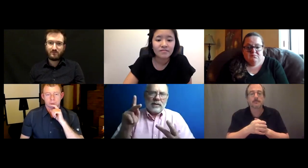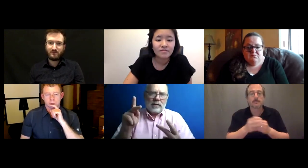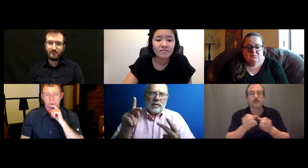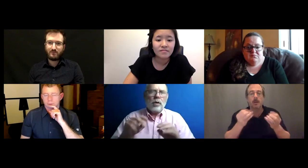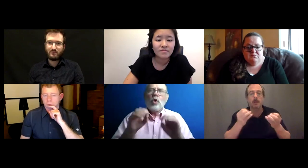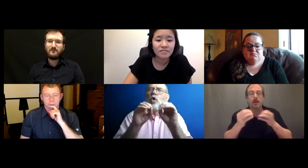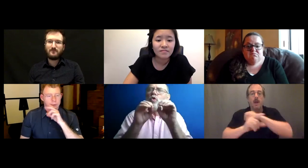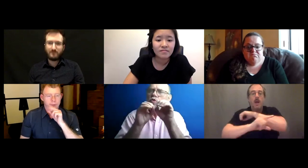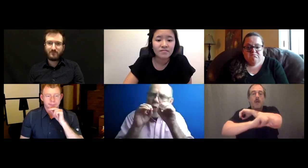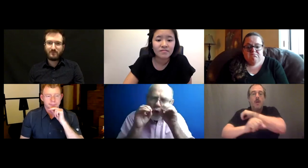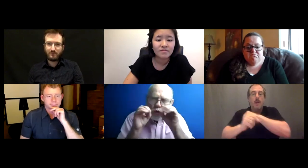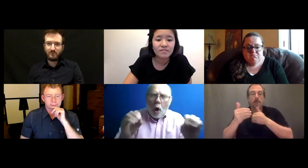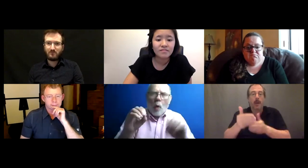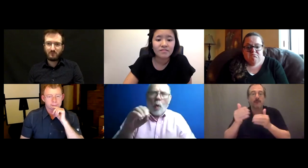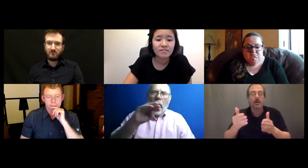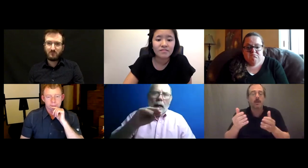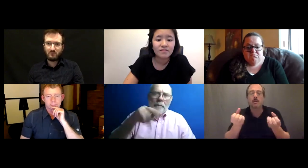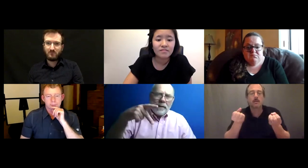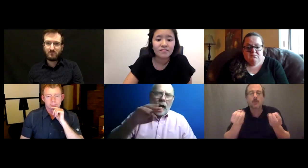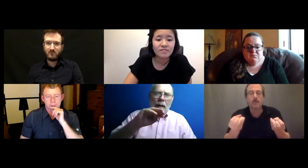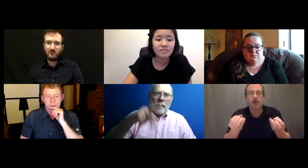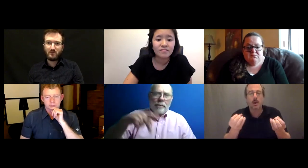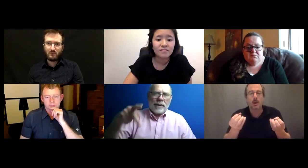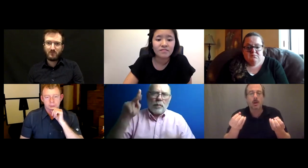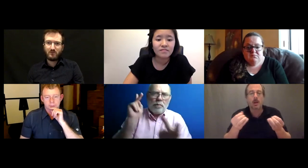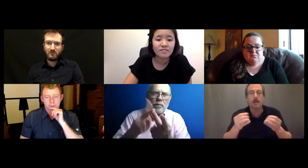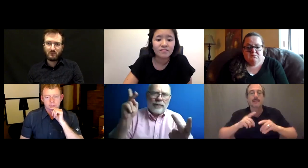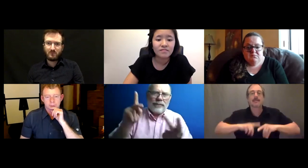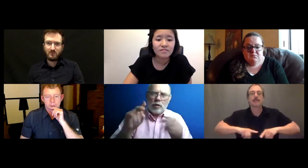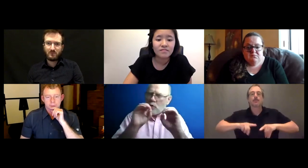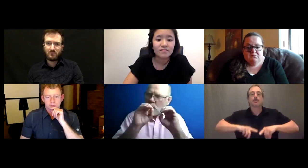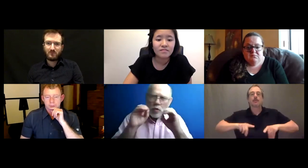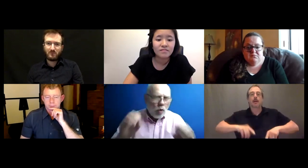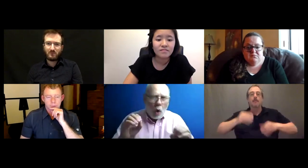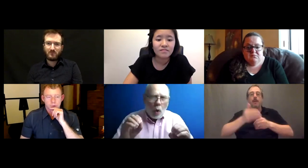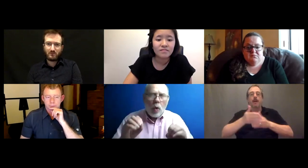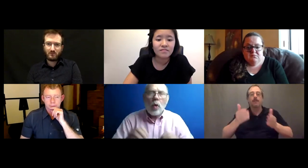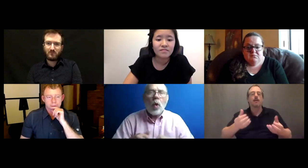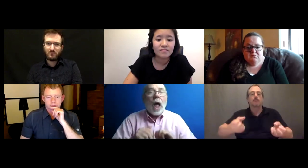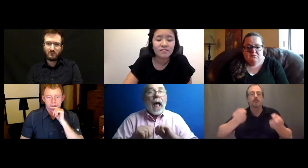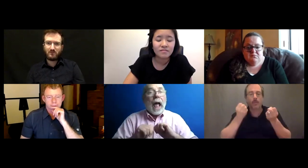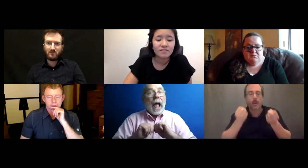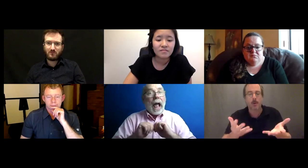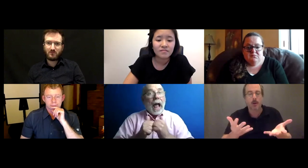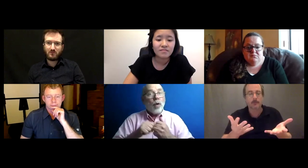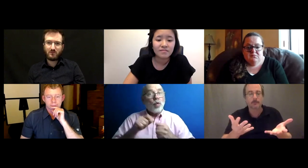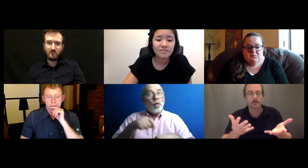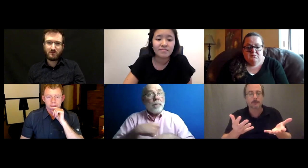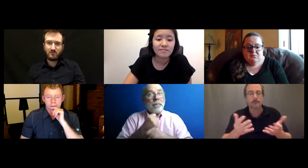No staff members are perfect. No MPs or MPPs are perfect.